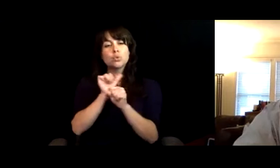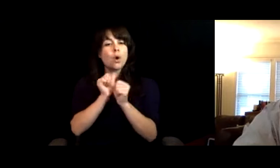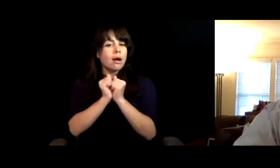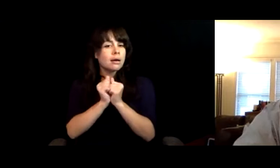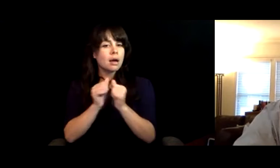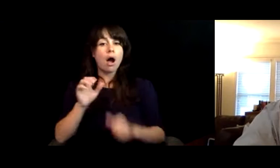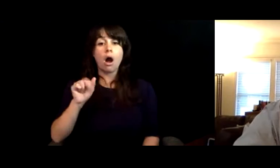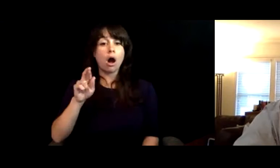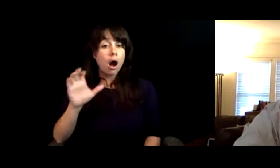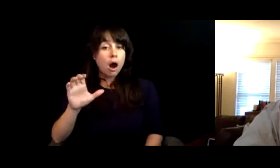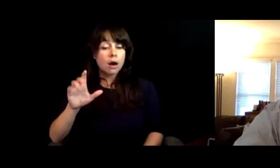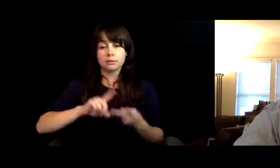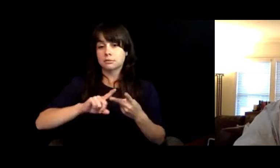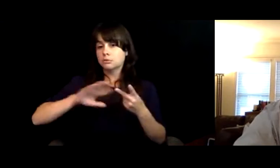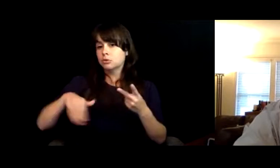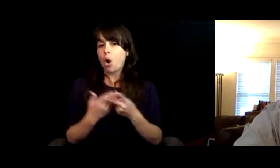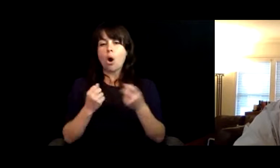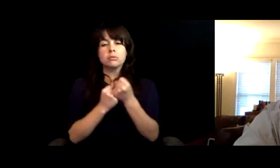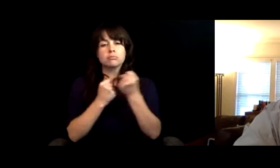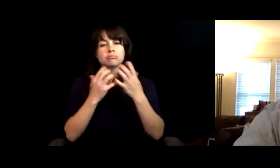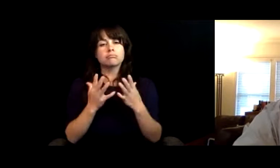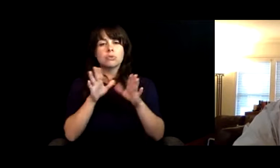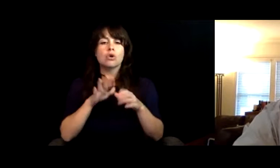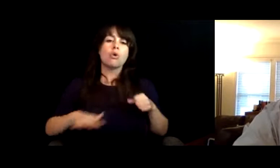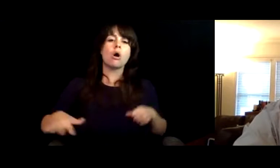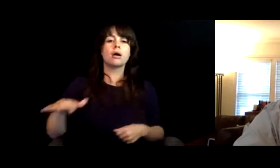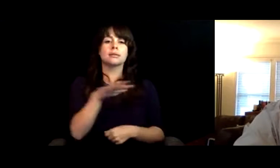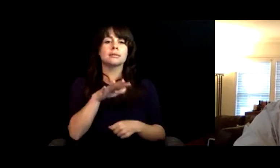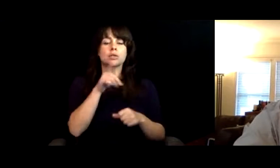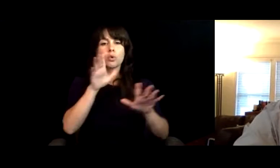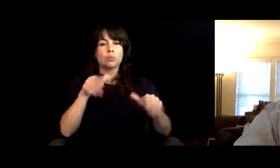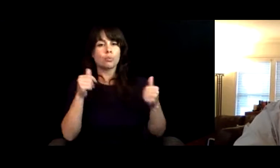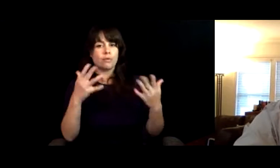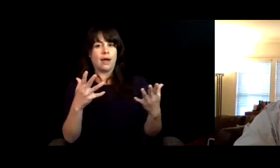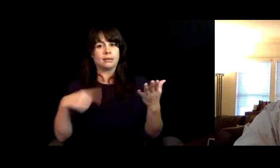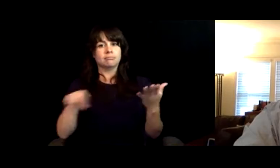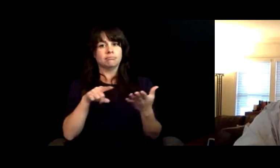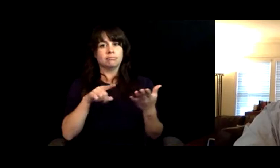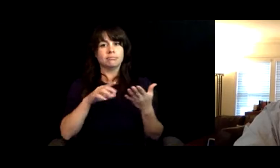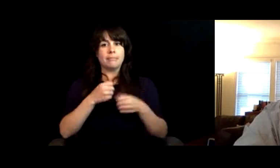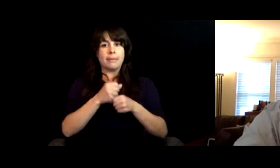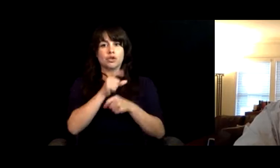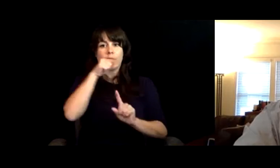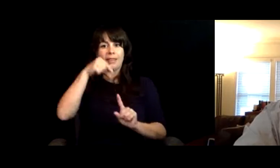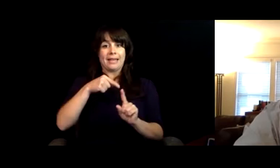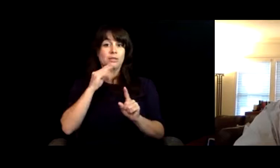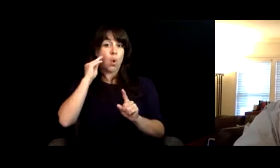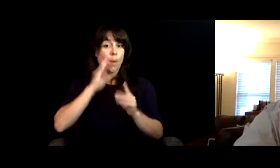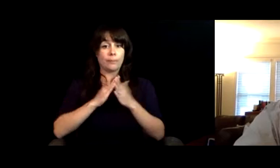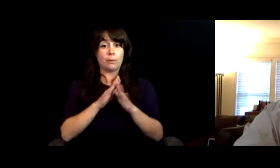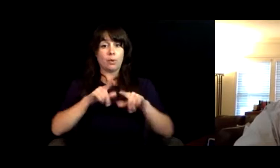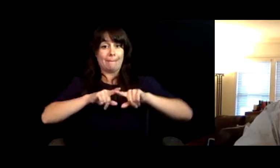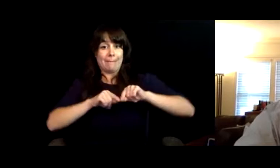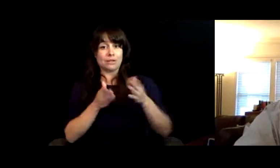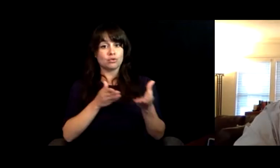and all your allies across the service providing community to get our home and community-based services to the level they should